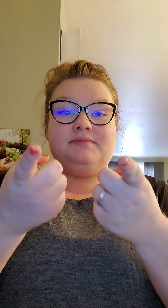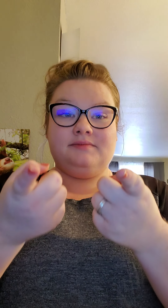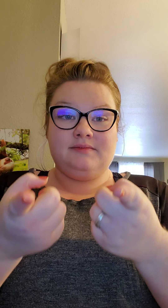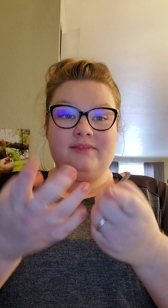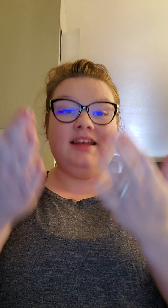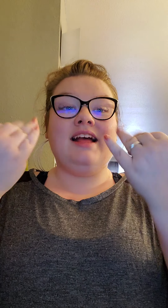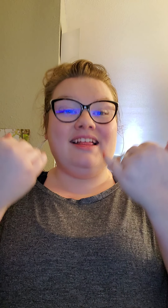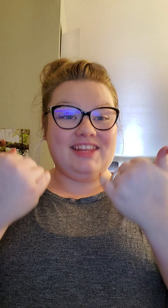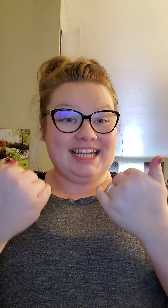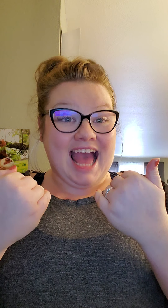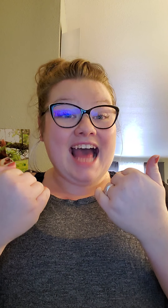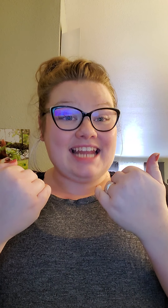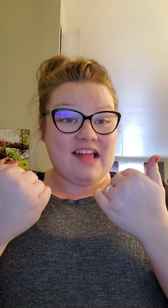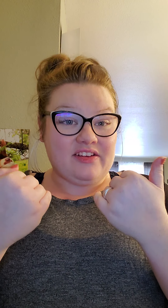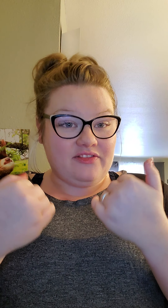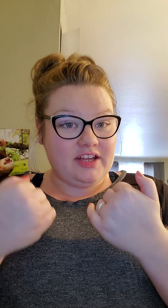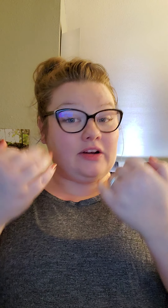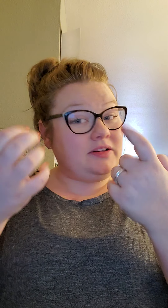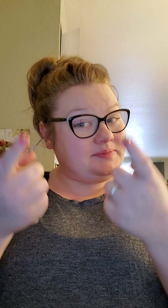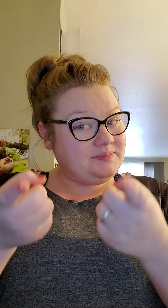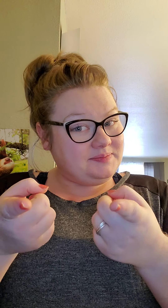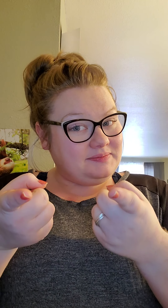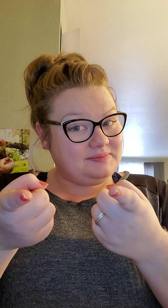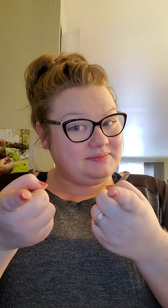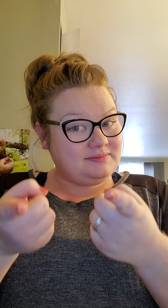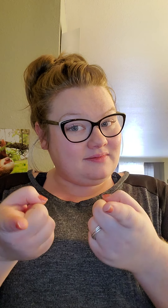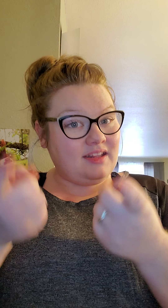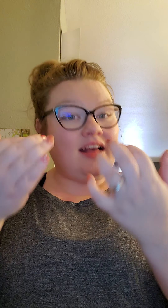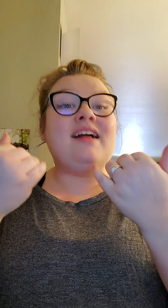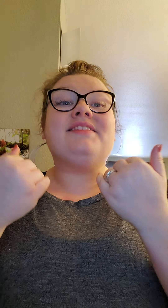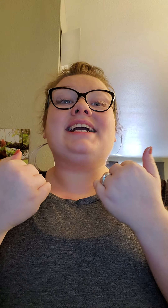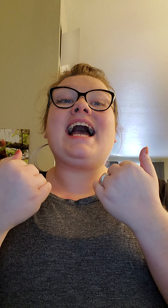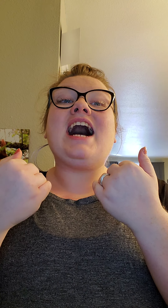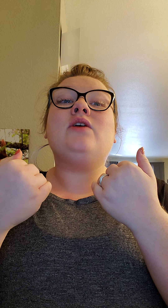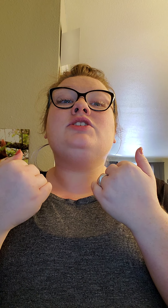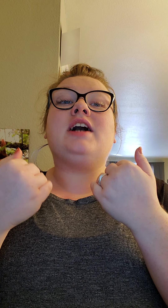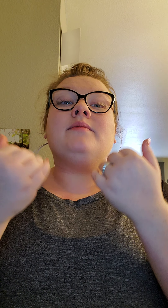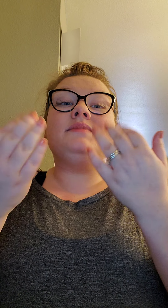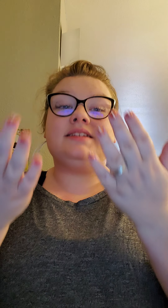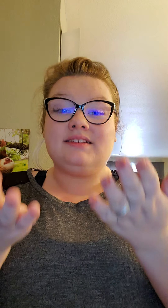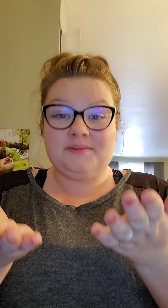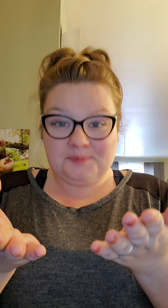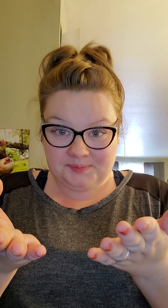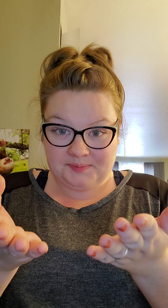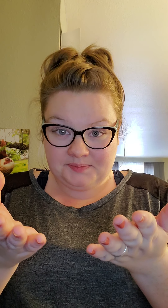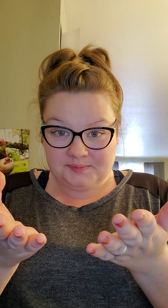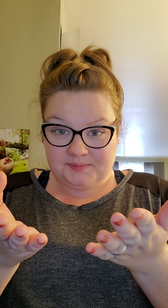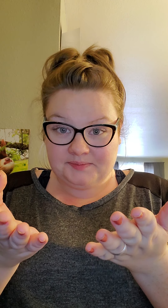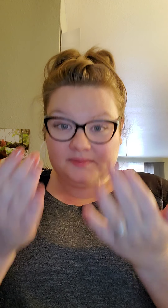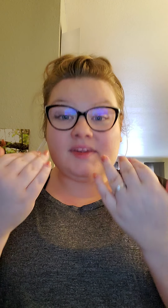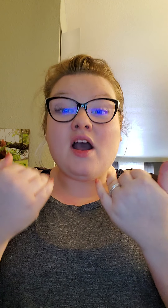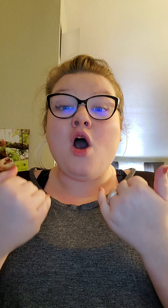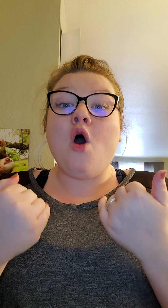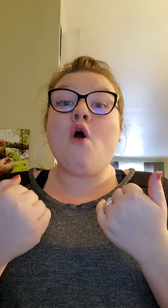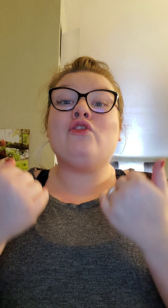The cat and the fiddle. The cow jumped over